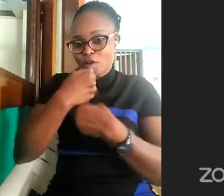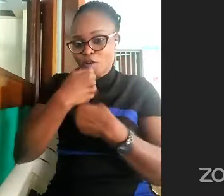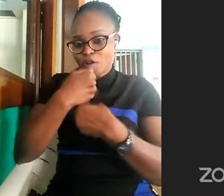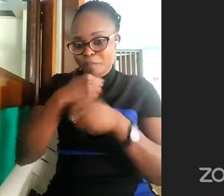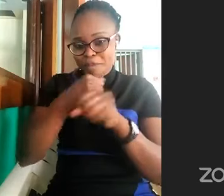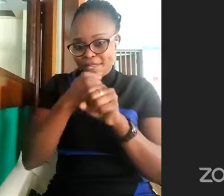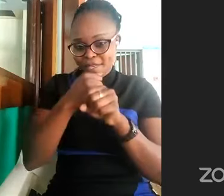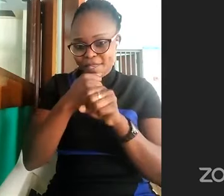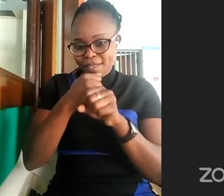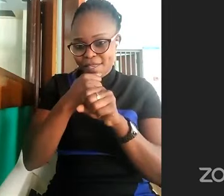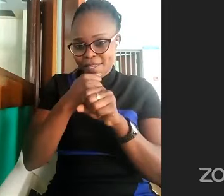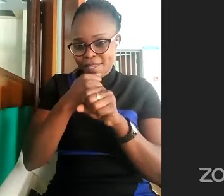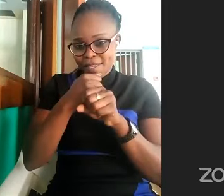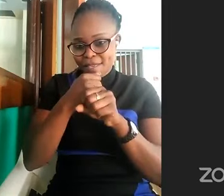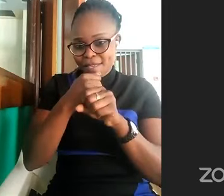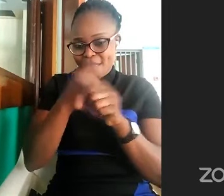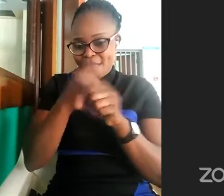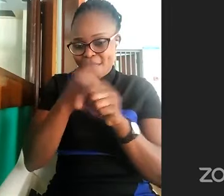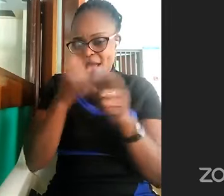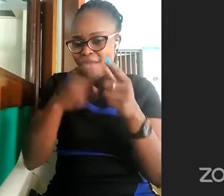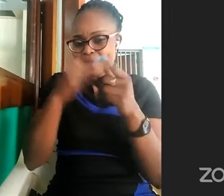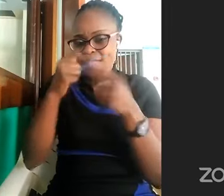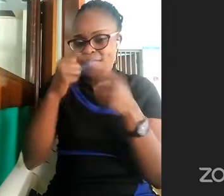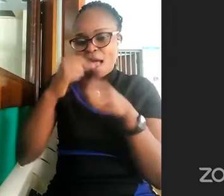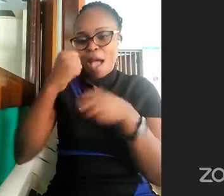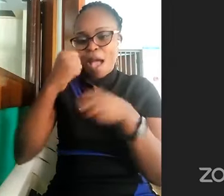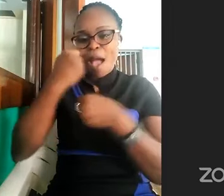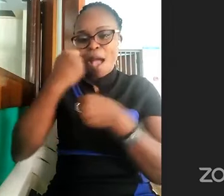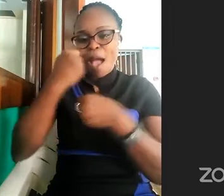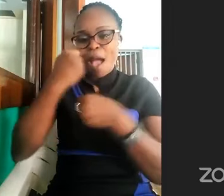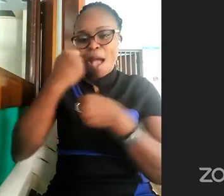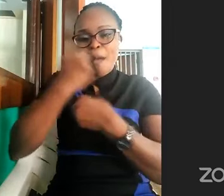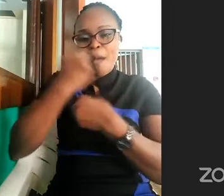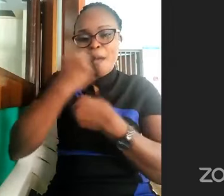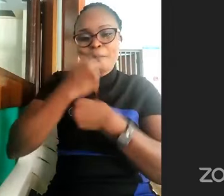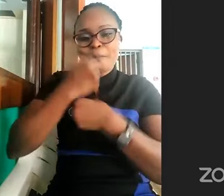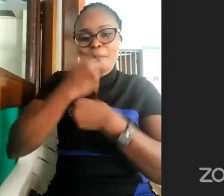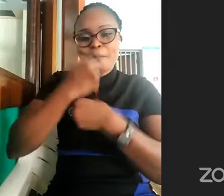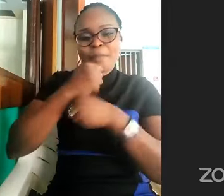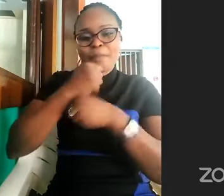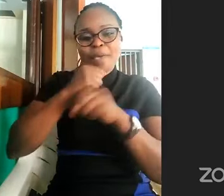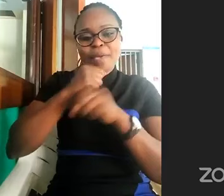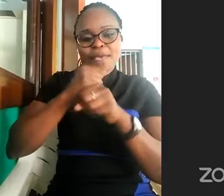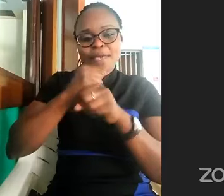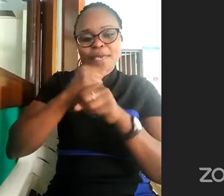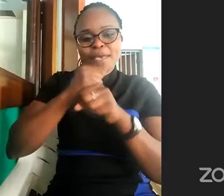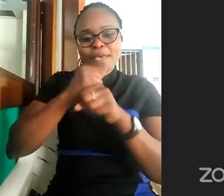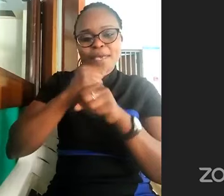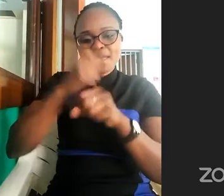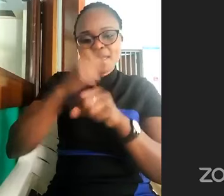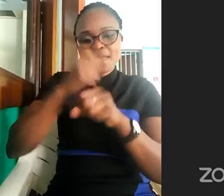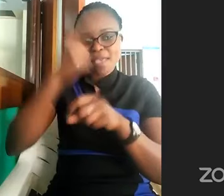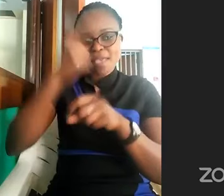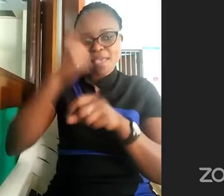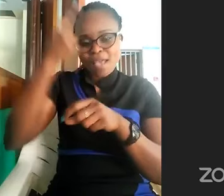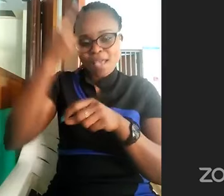their unique needs. In summary, corruption can exploit the